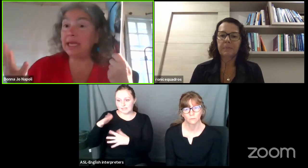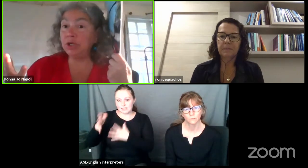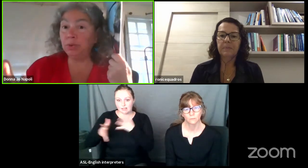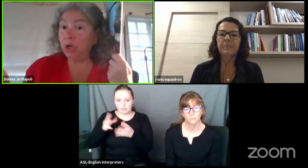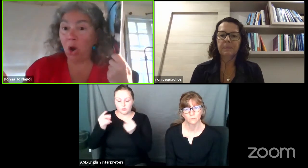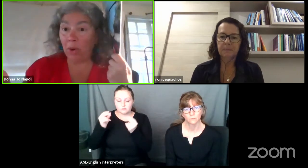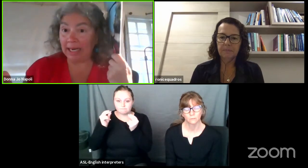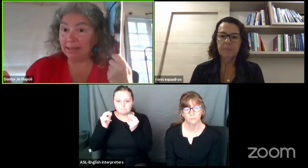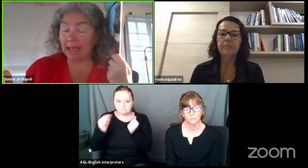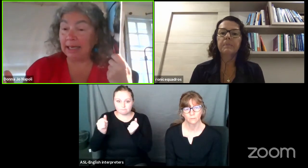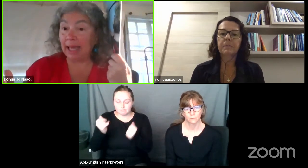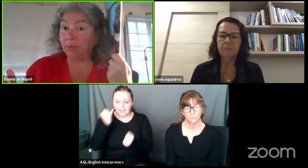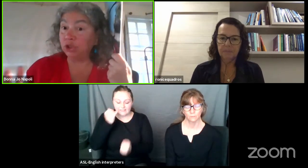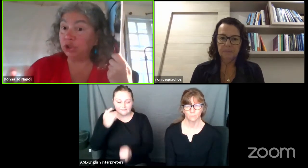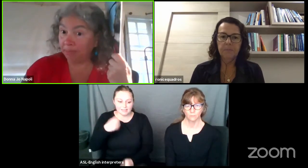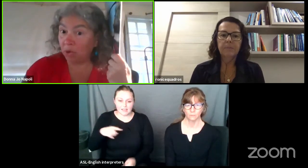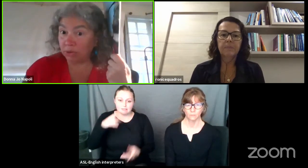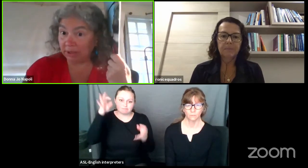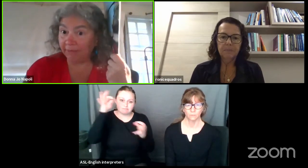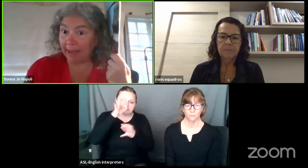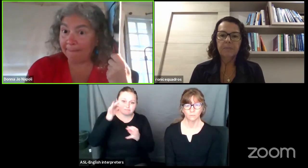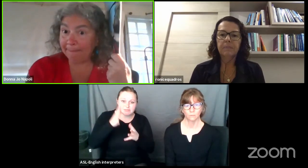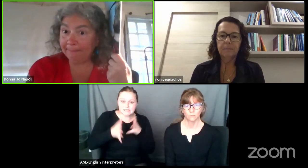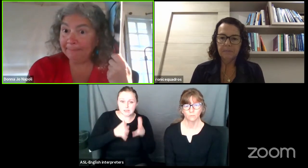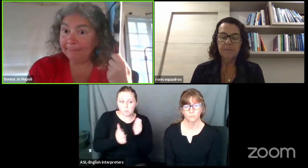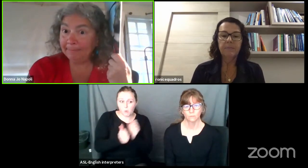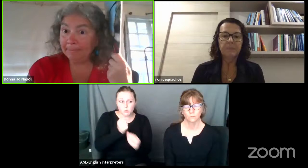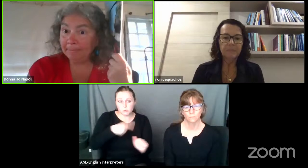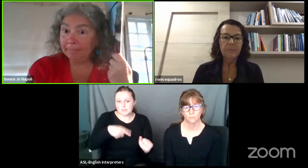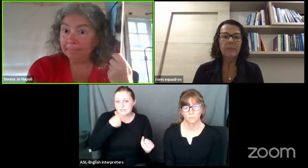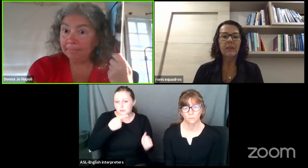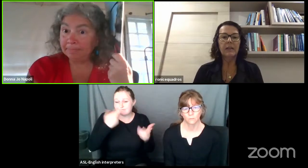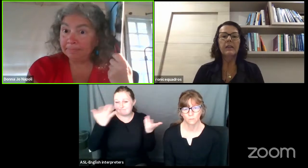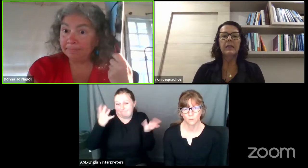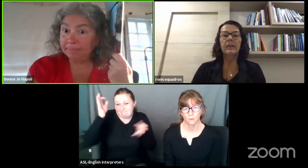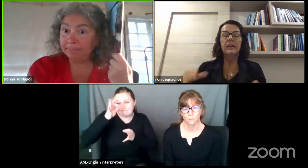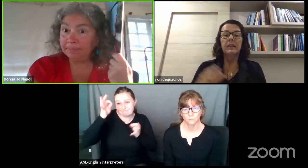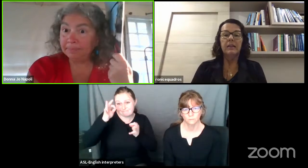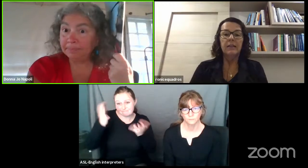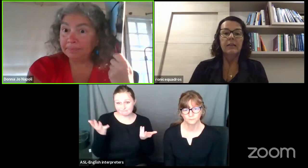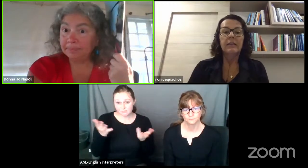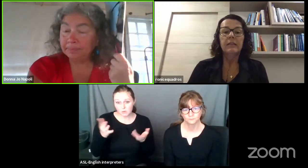given that they don't know any sign language, most of them?